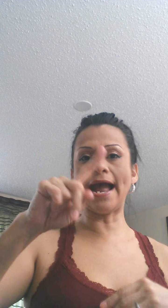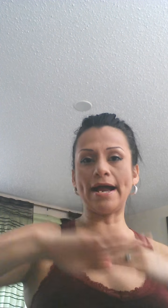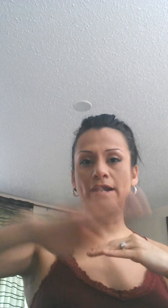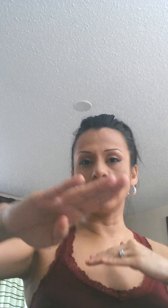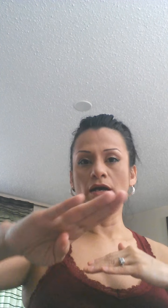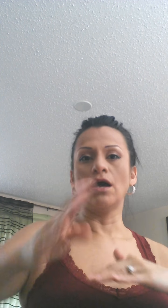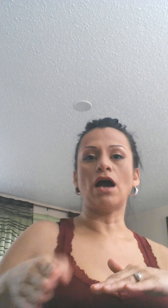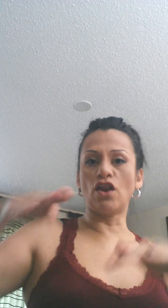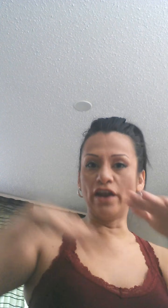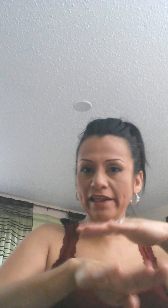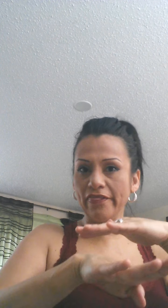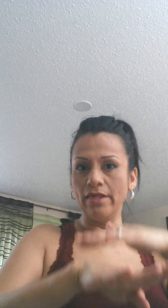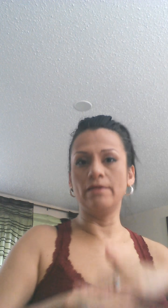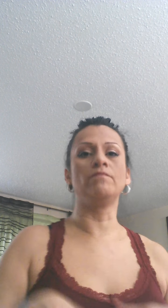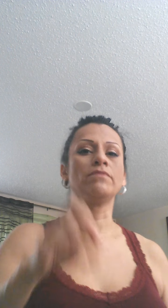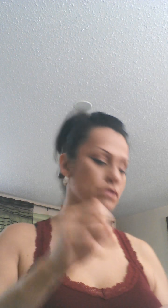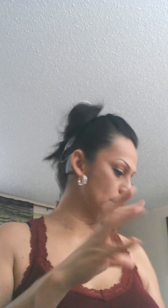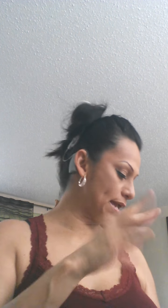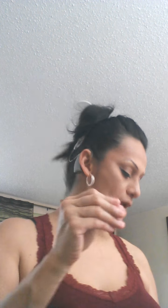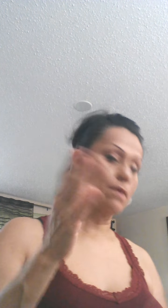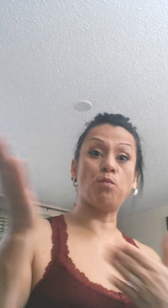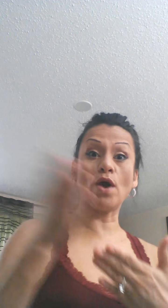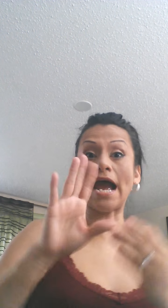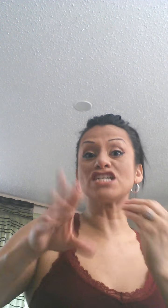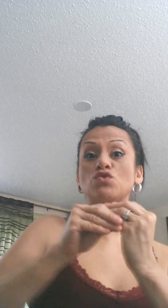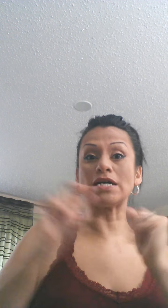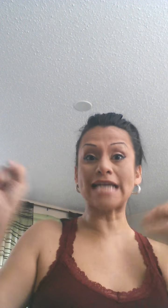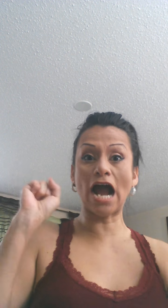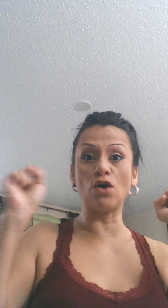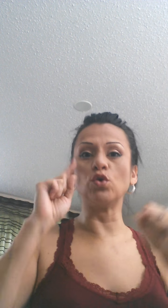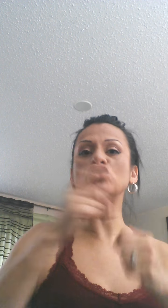hat underneath. And actual towel,